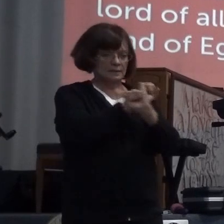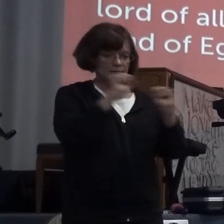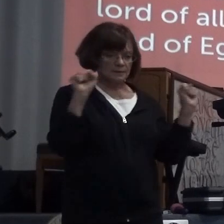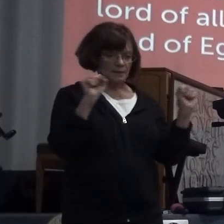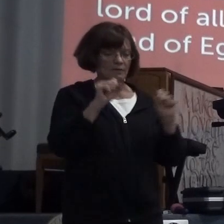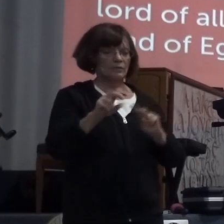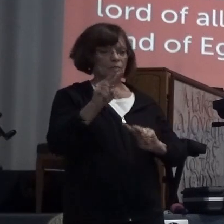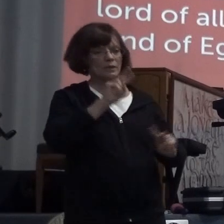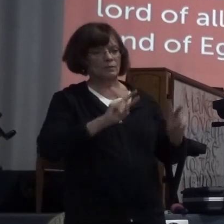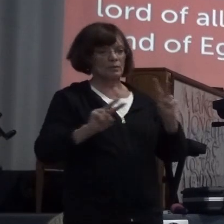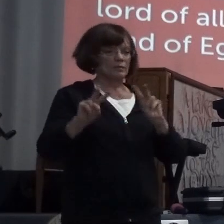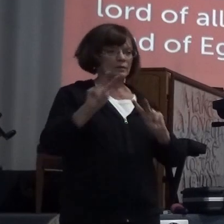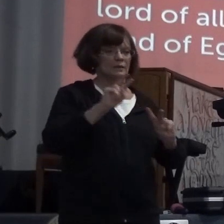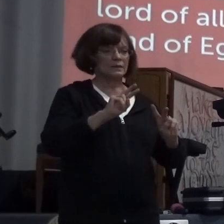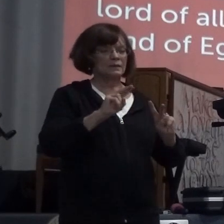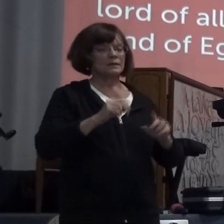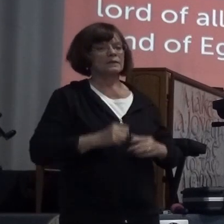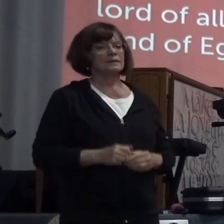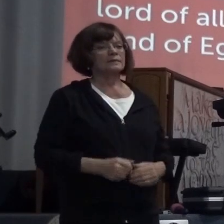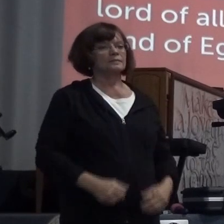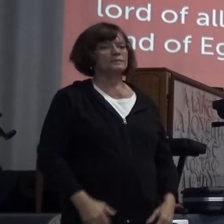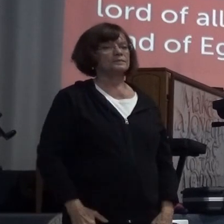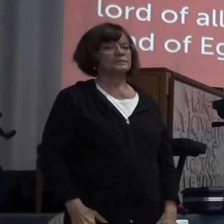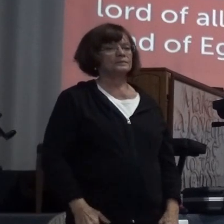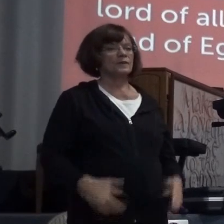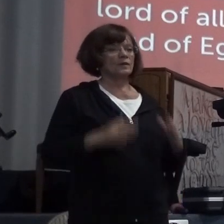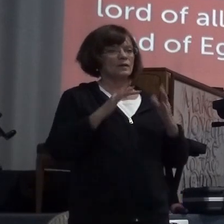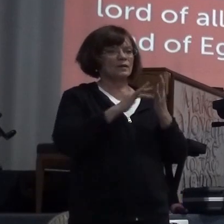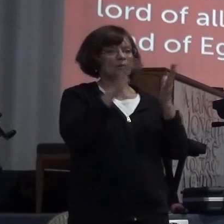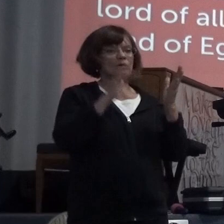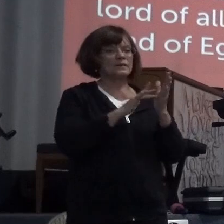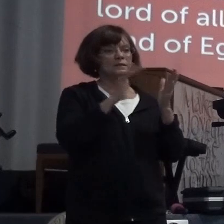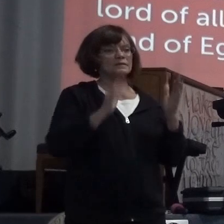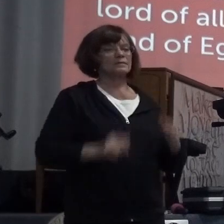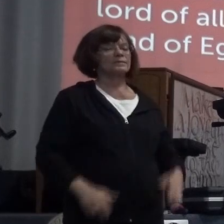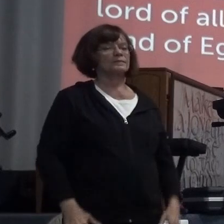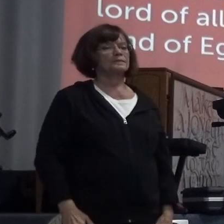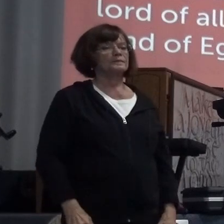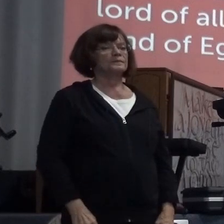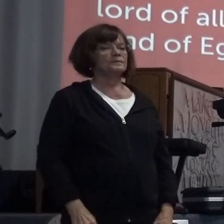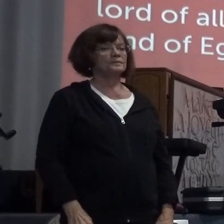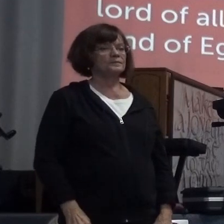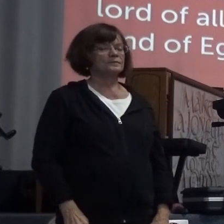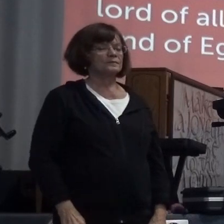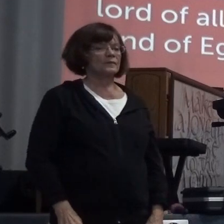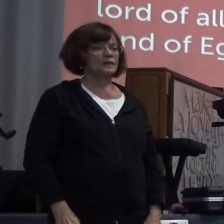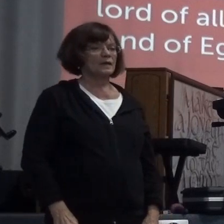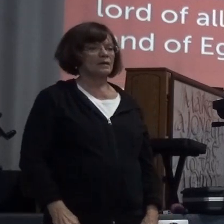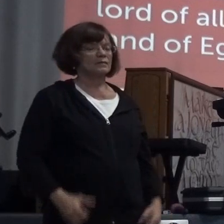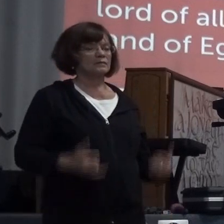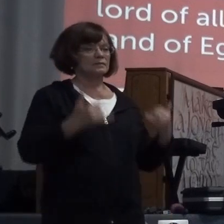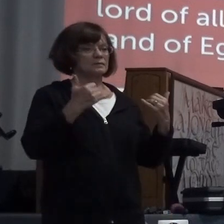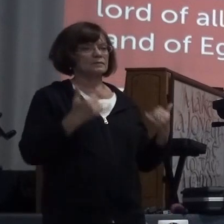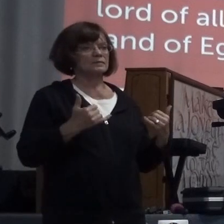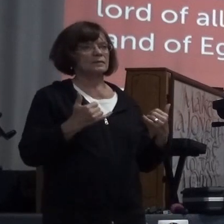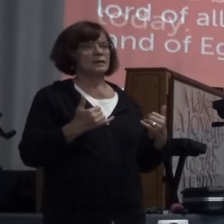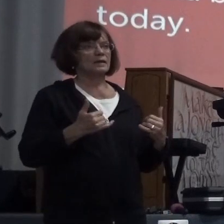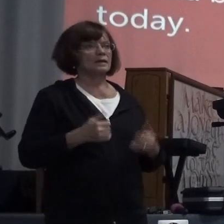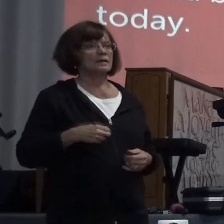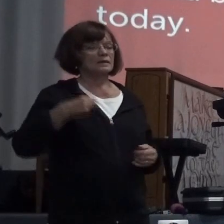people, to keep a remnant. What a glorious thing that is. And let's go to Genesis 50, verse